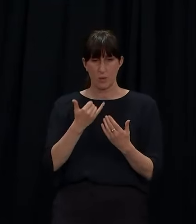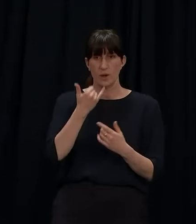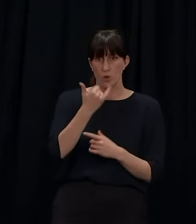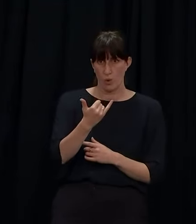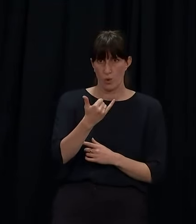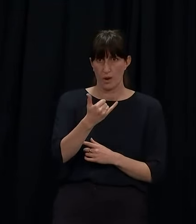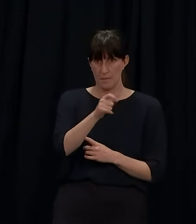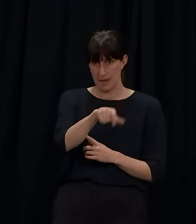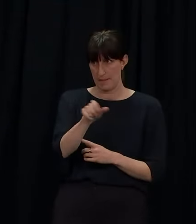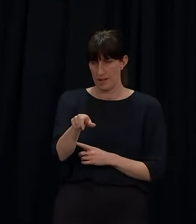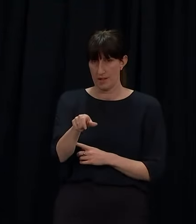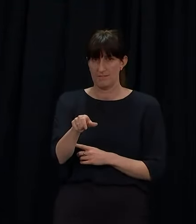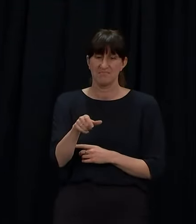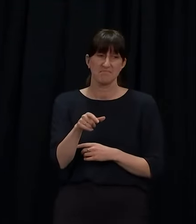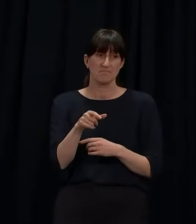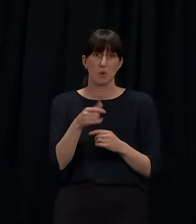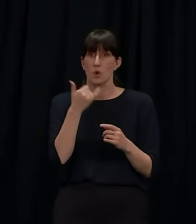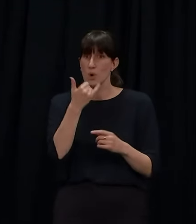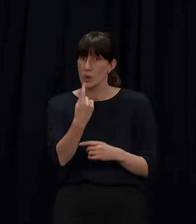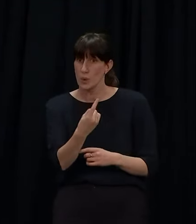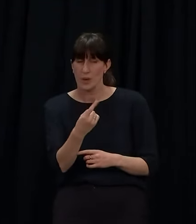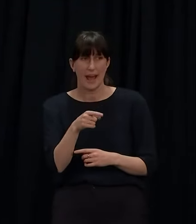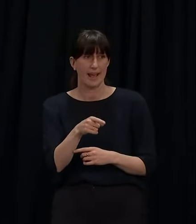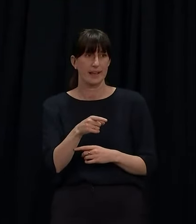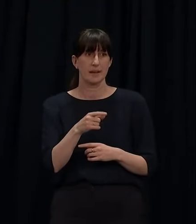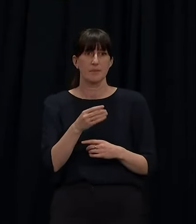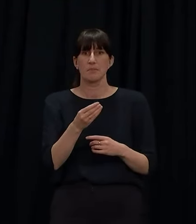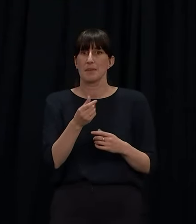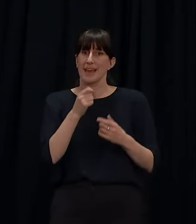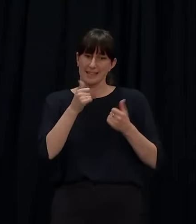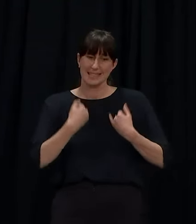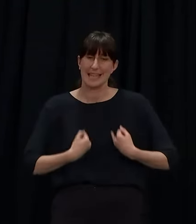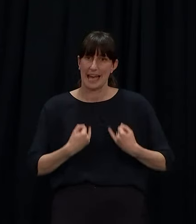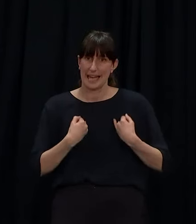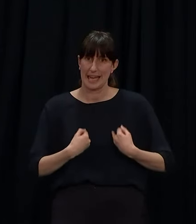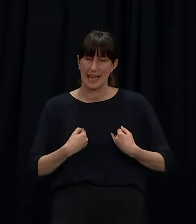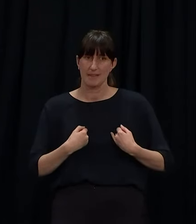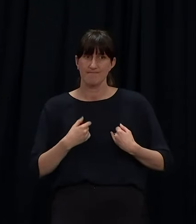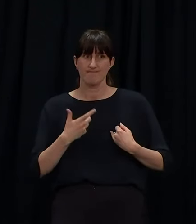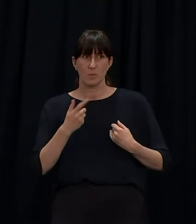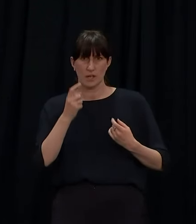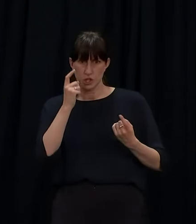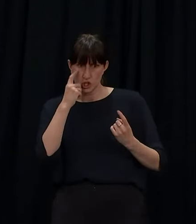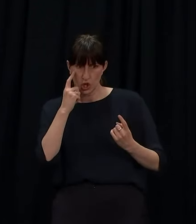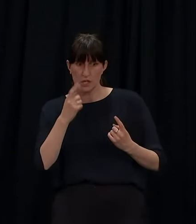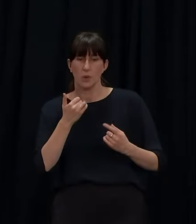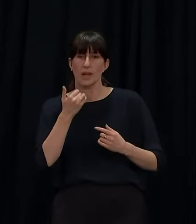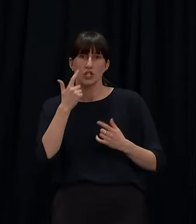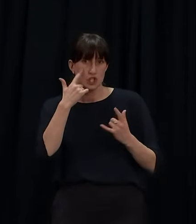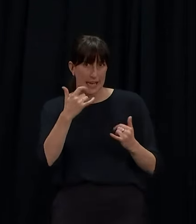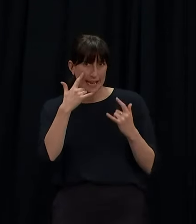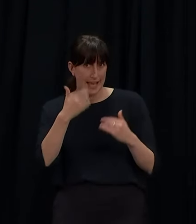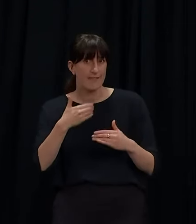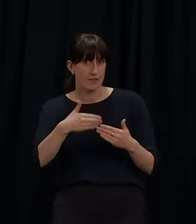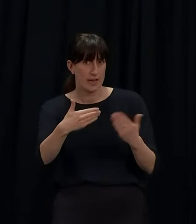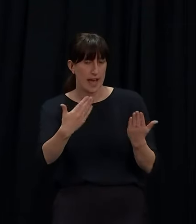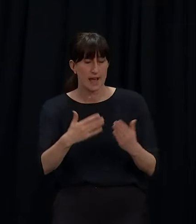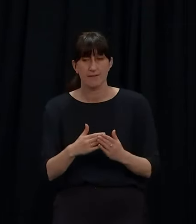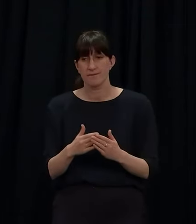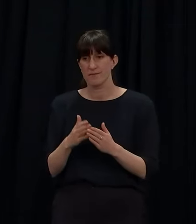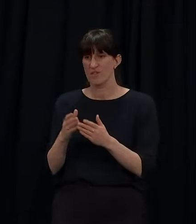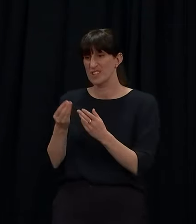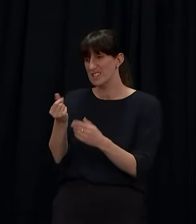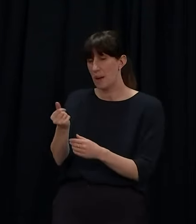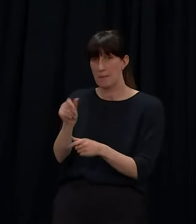may be of greater concern than others. Others, they'll be triaged by the Ministry of Health to determine whether or not actually we